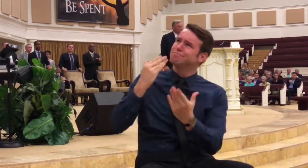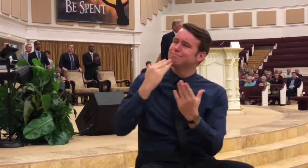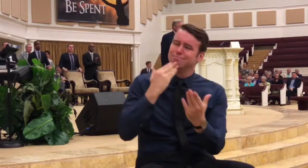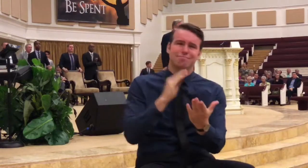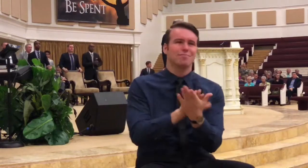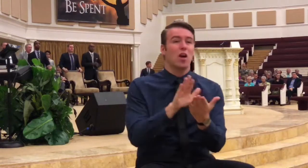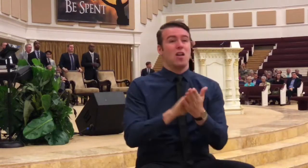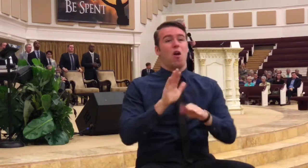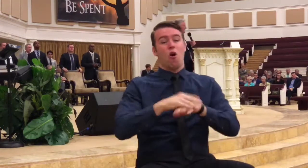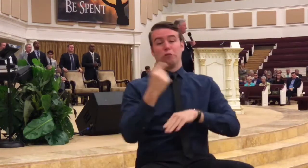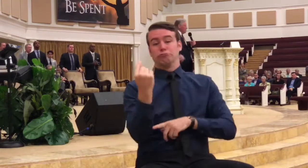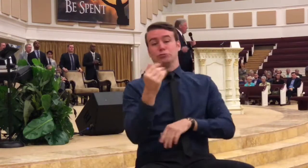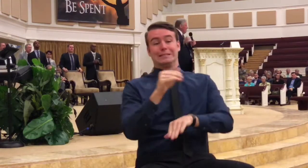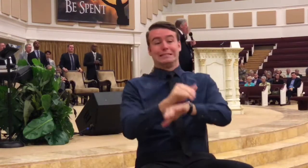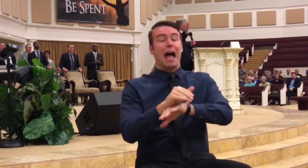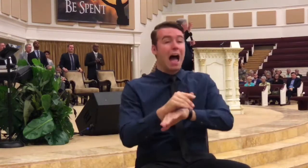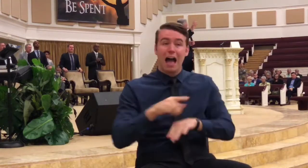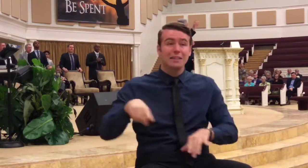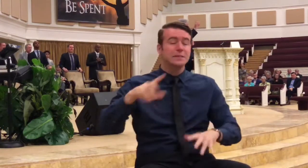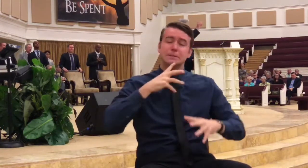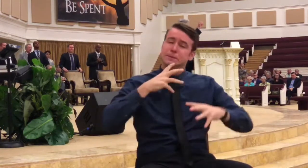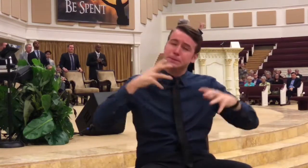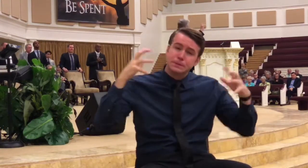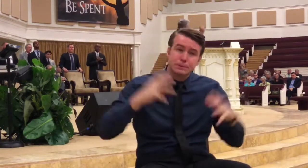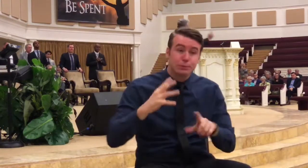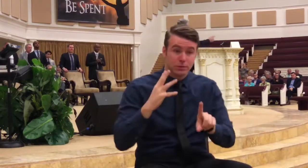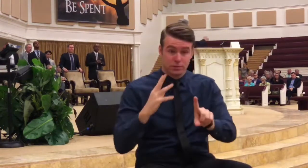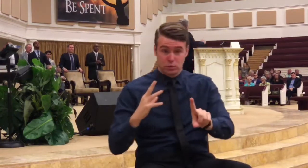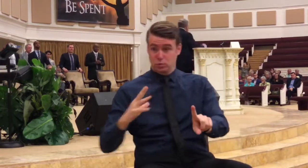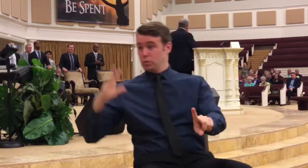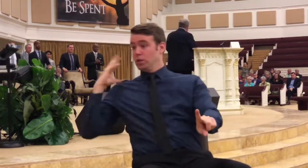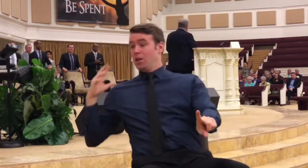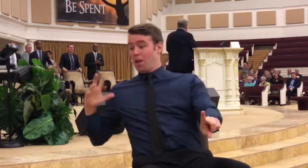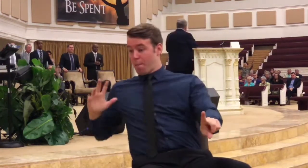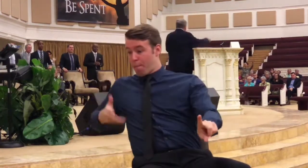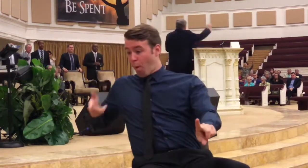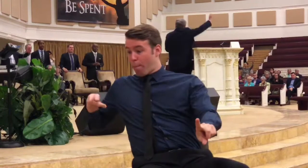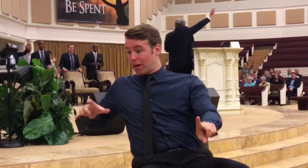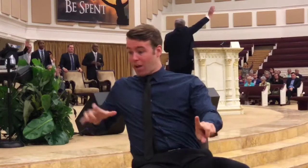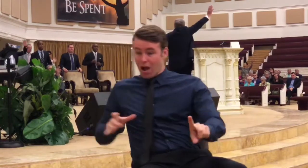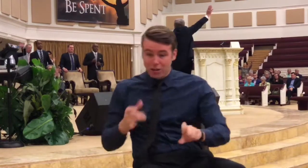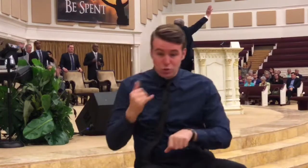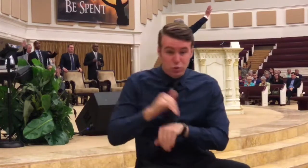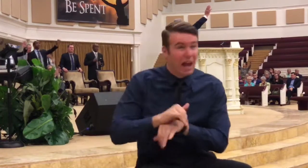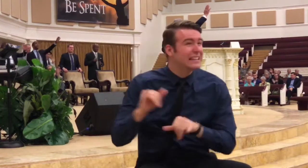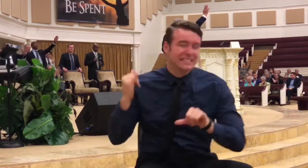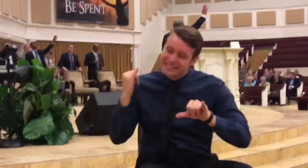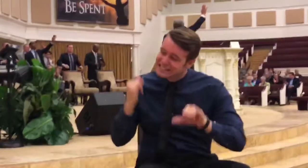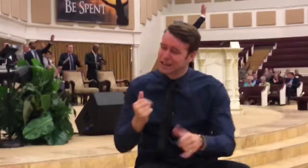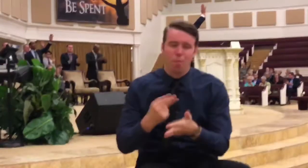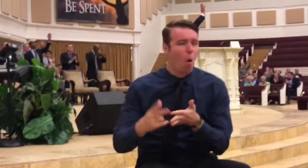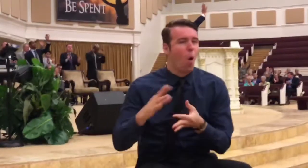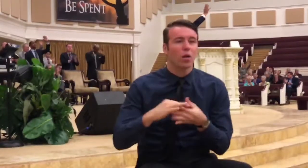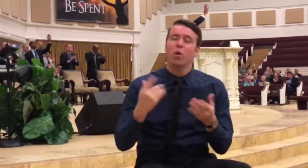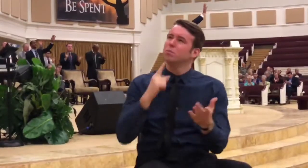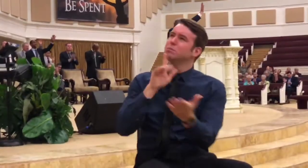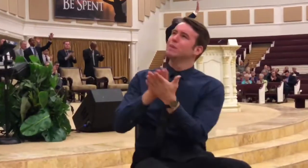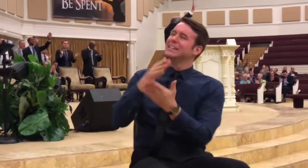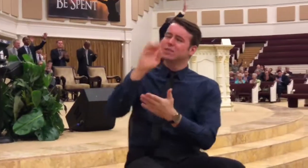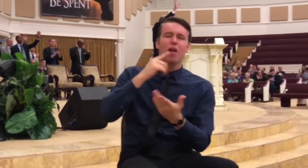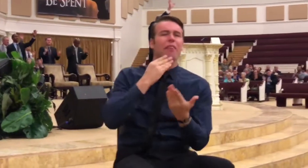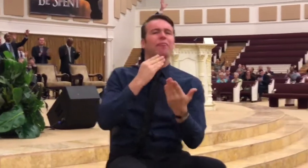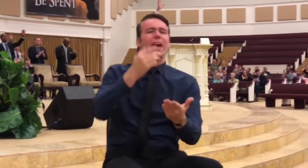My. On this Tuesday night, it's as good as it was on the day it was poured out at Pentecost. Let's praise Him again right now and thank Him